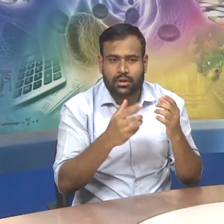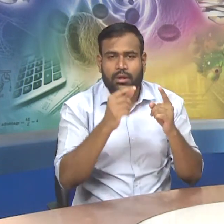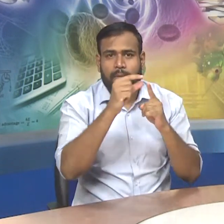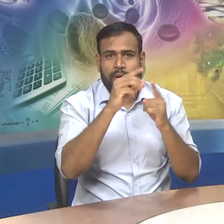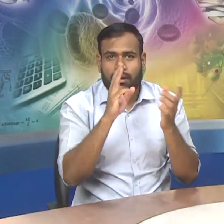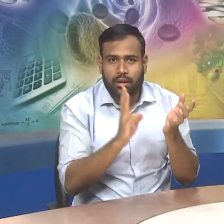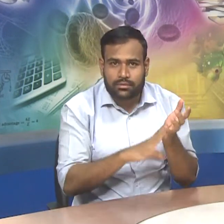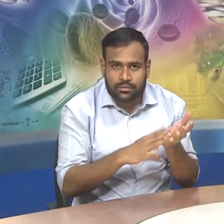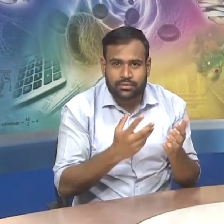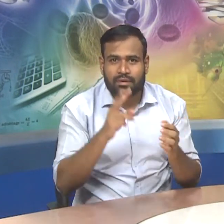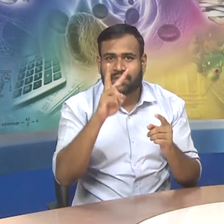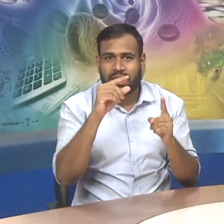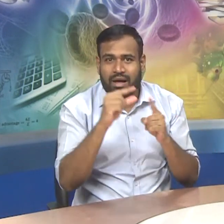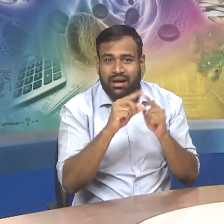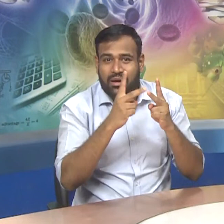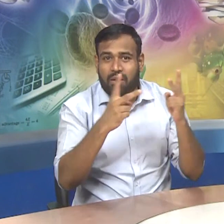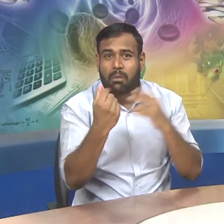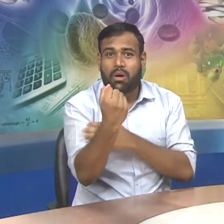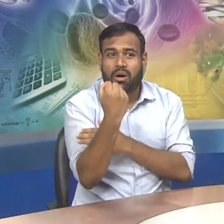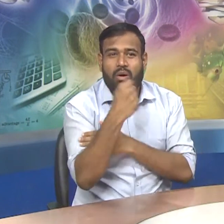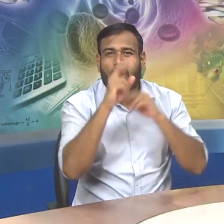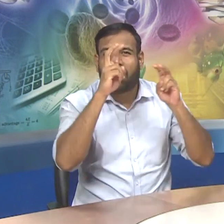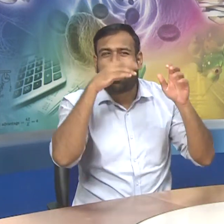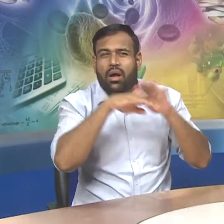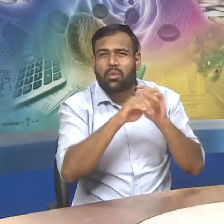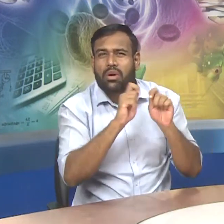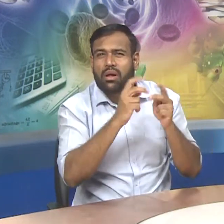Name of the lesson is Union Executive.